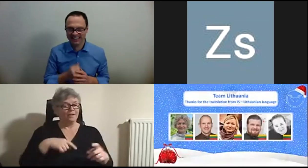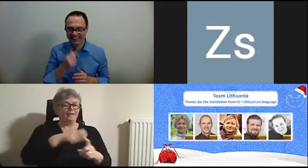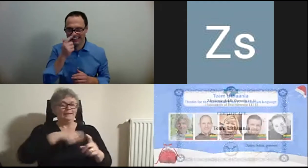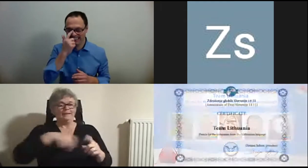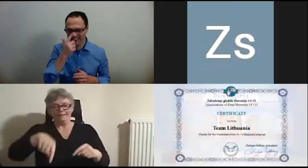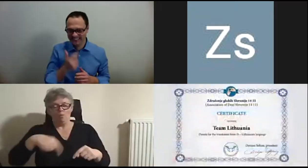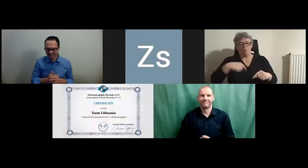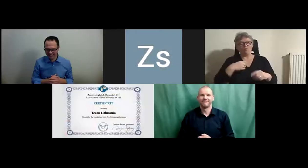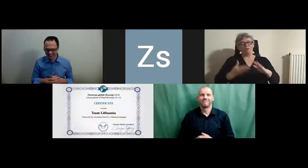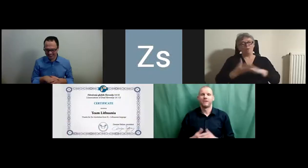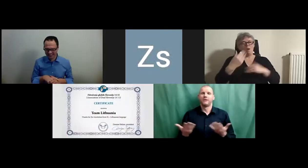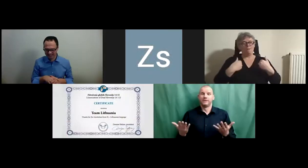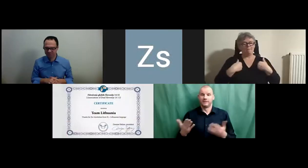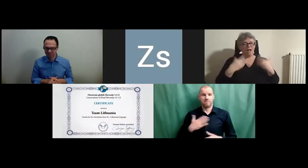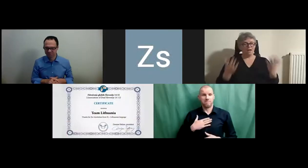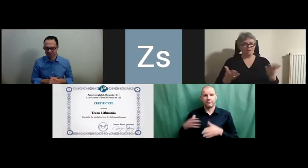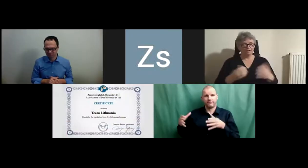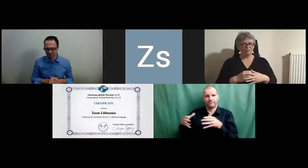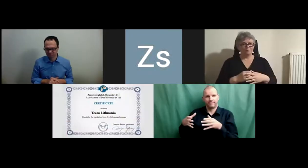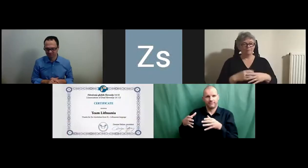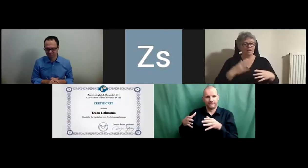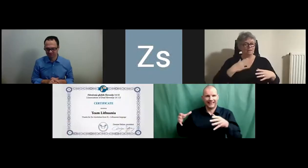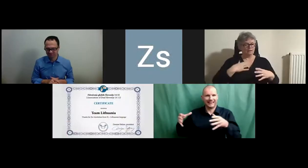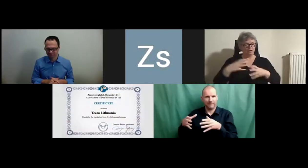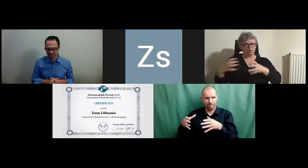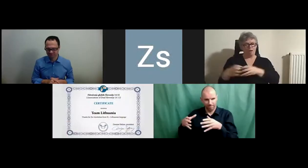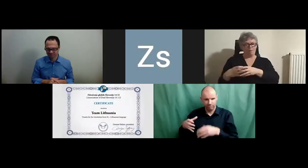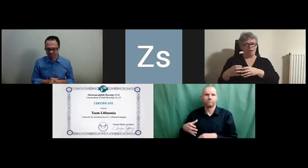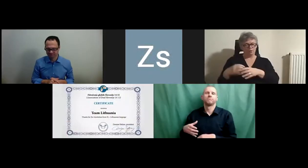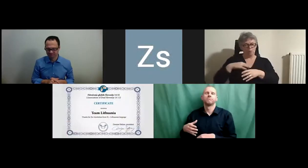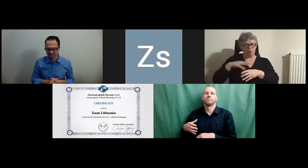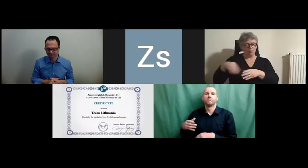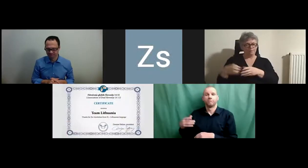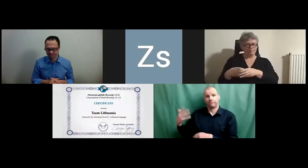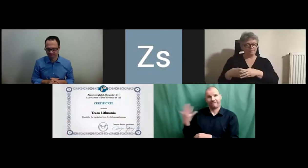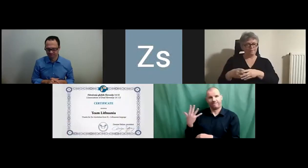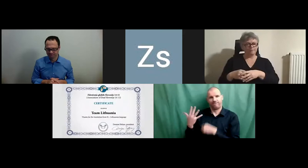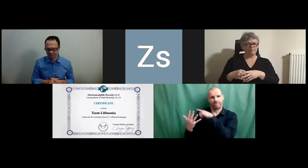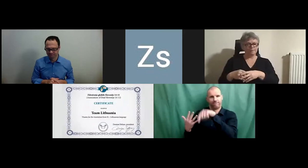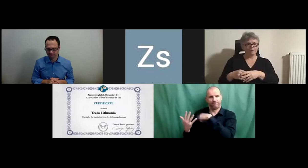Now I'm switching as an interpreter, says Arunas. My team